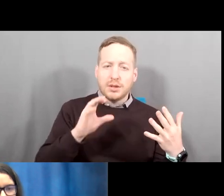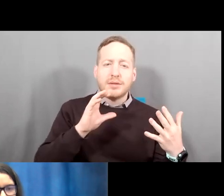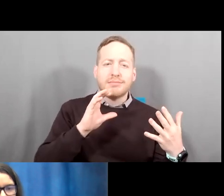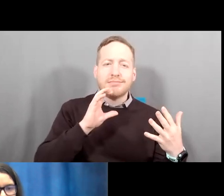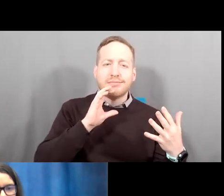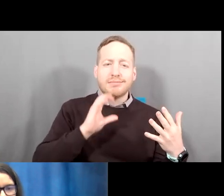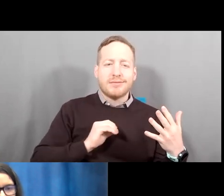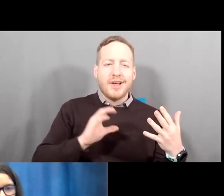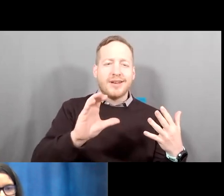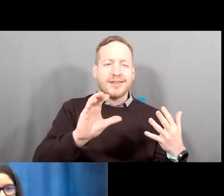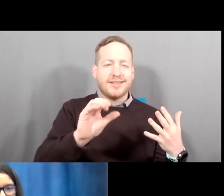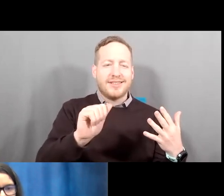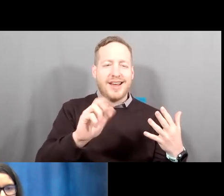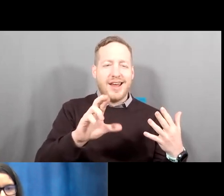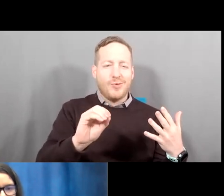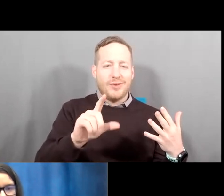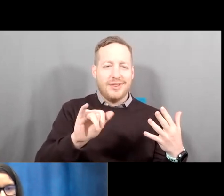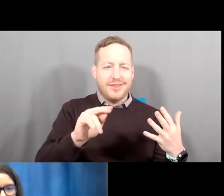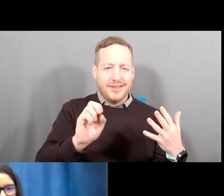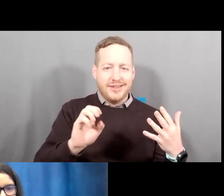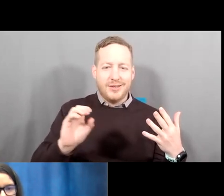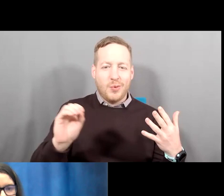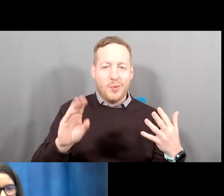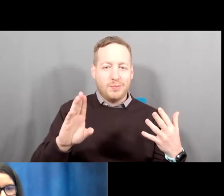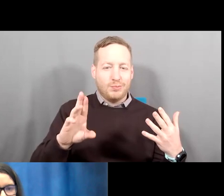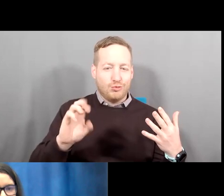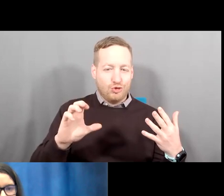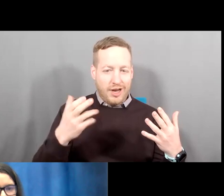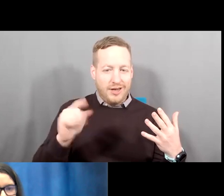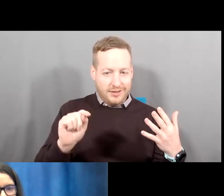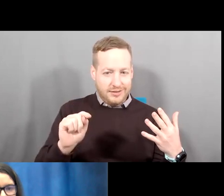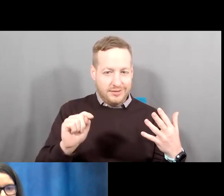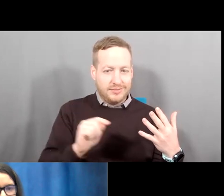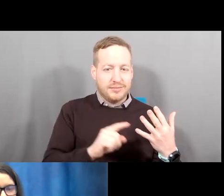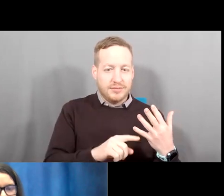The 5th commissioner is Carolyn Obrecht.